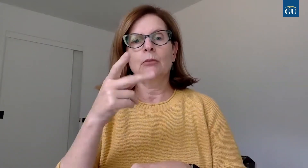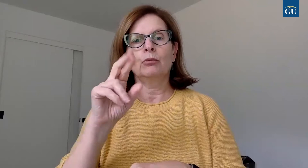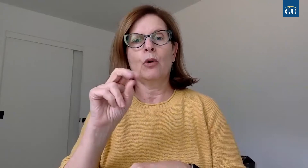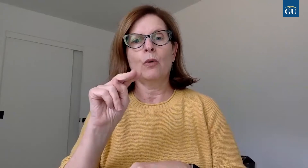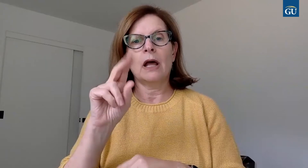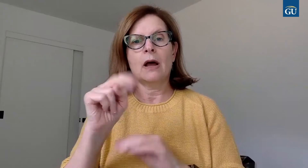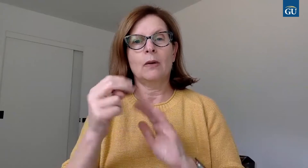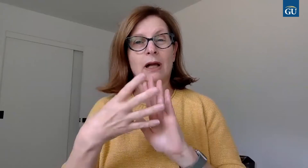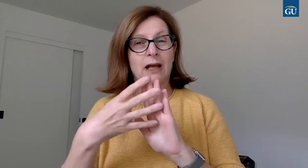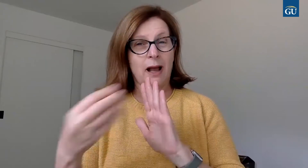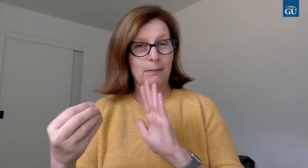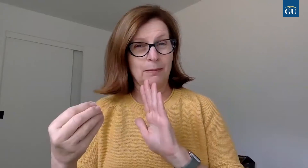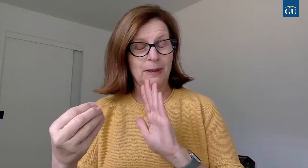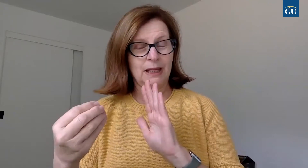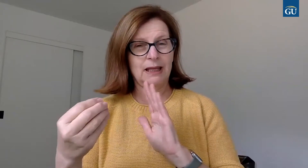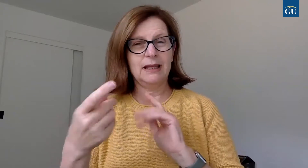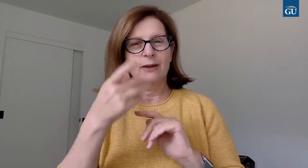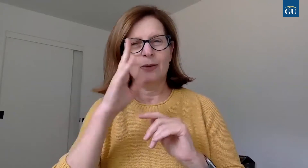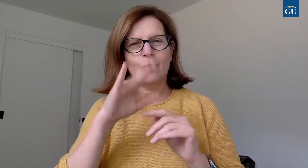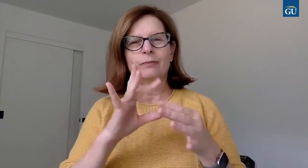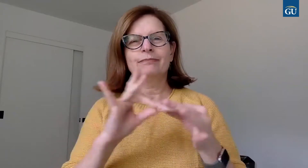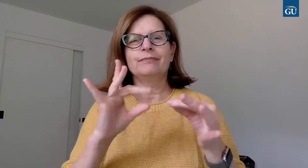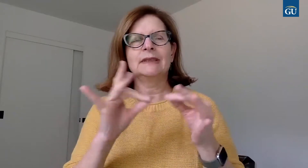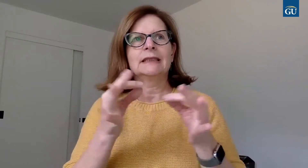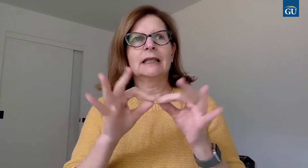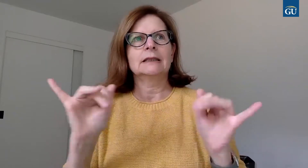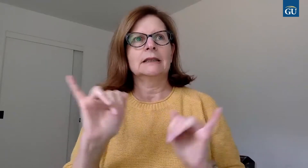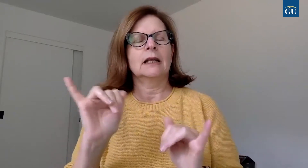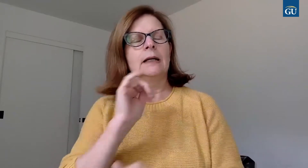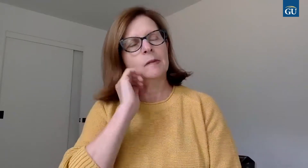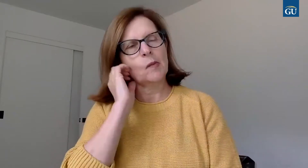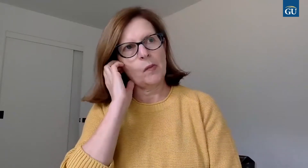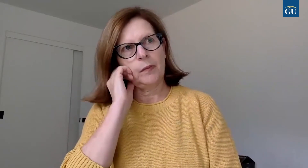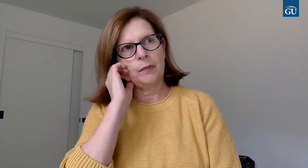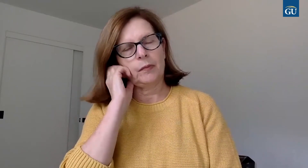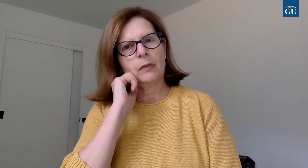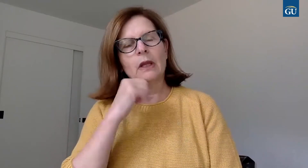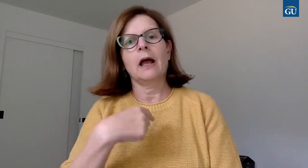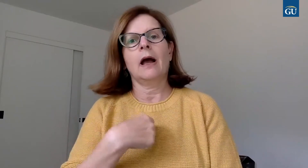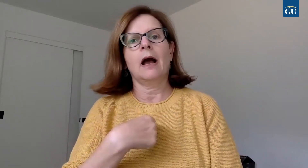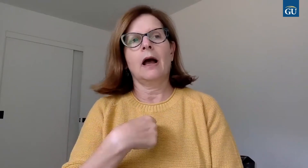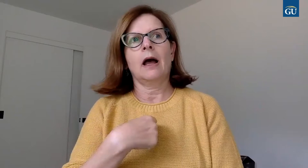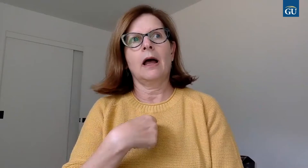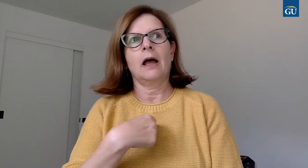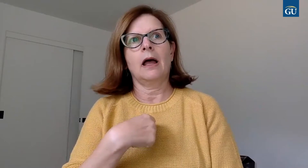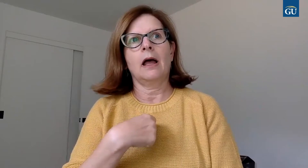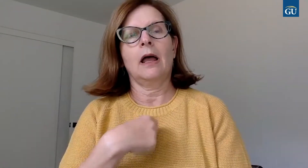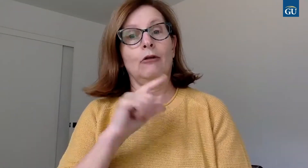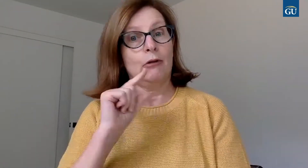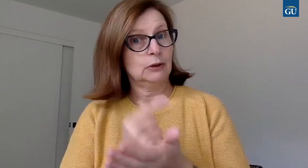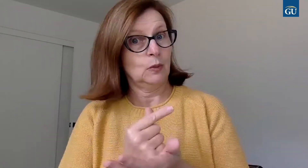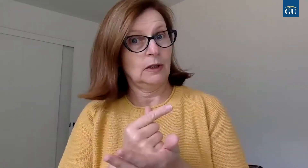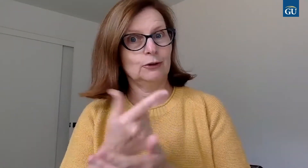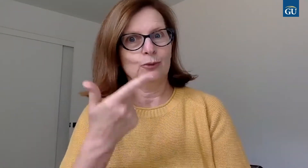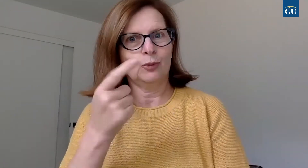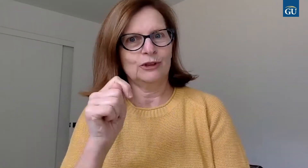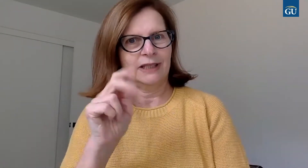was called subject pronoun copy. A sample sentence would be like, I graduated from